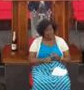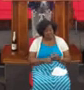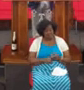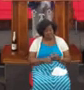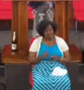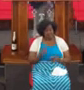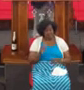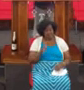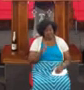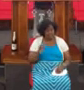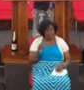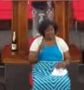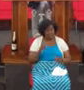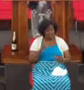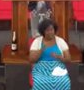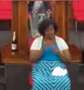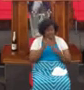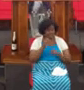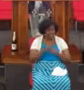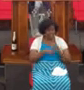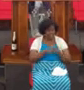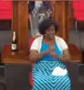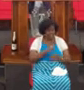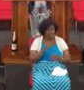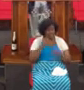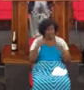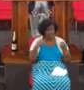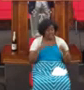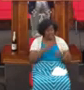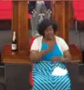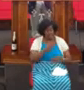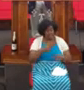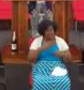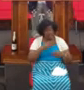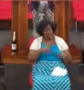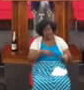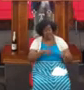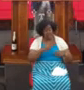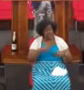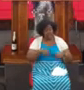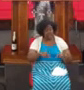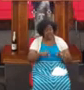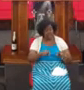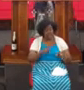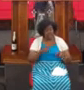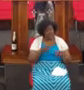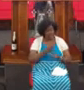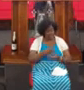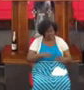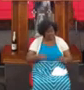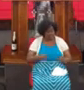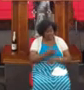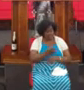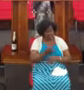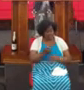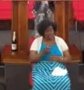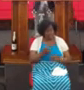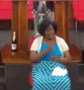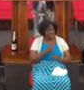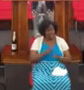40 plus years ago, he healed some of you and he let you go. He unloosed you. He unwrapped